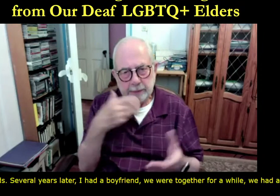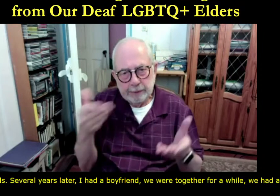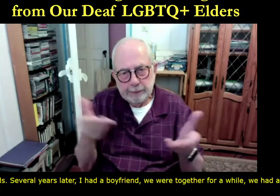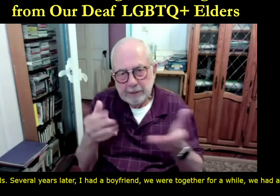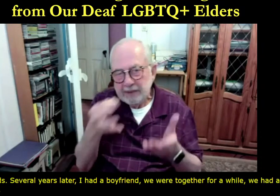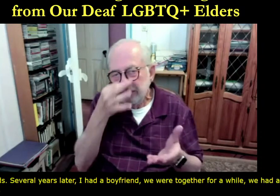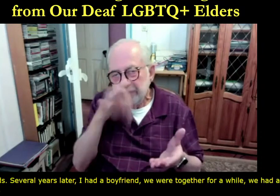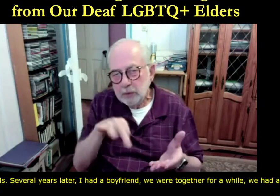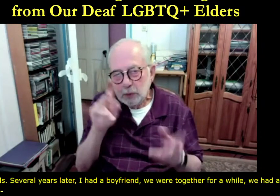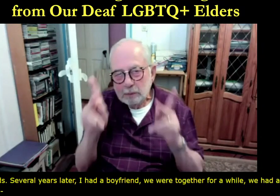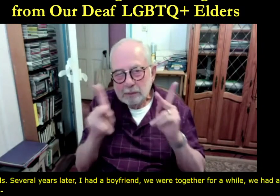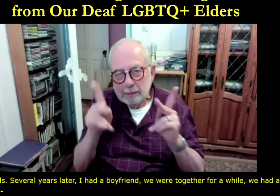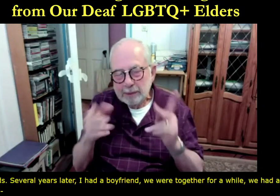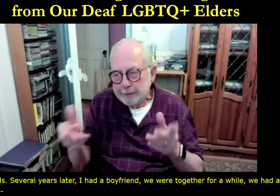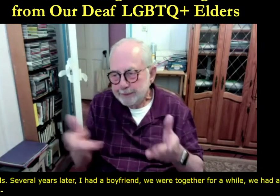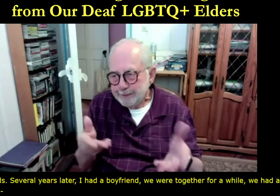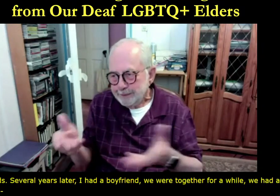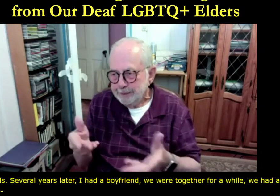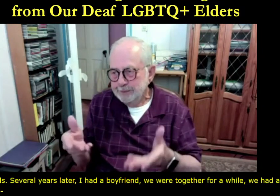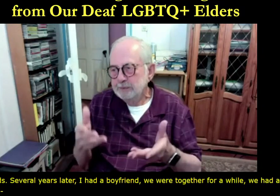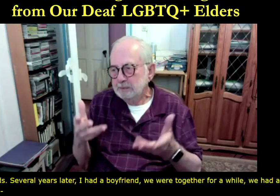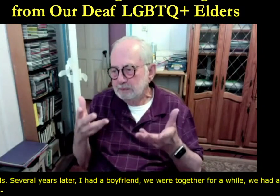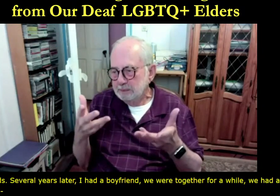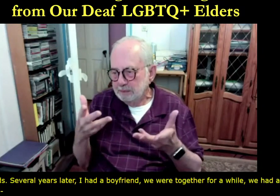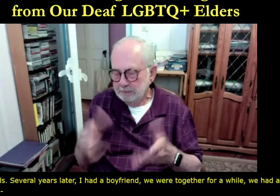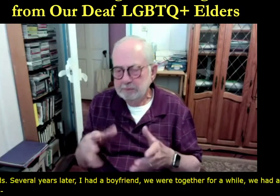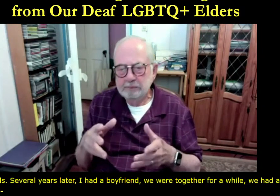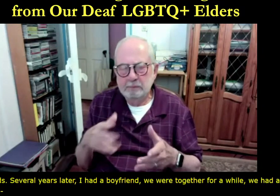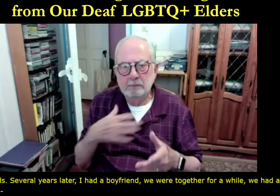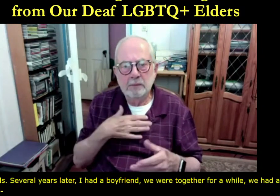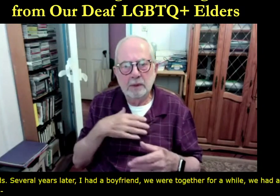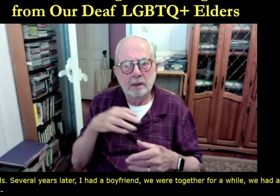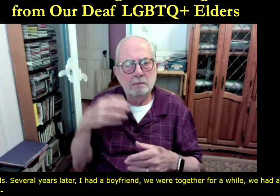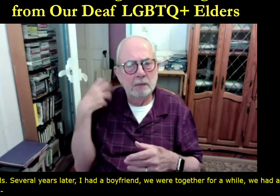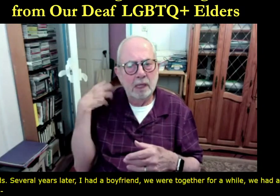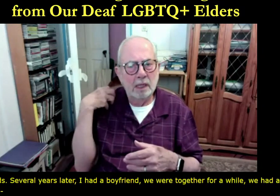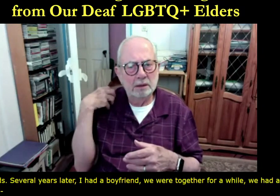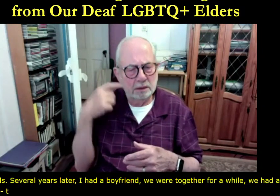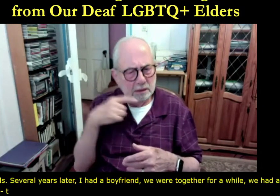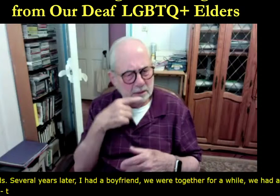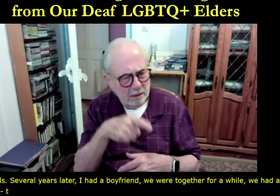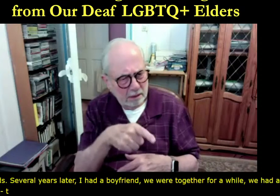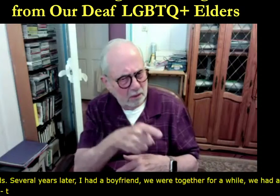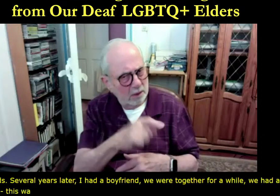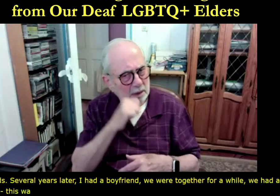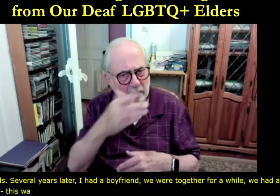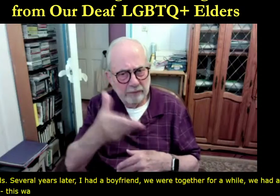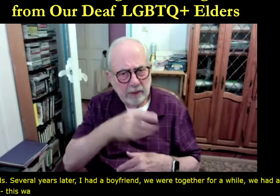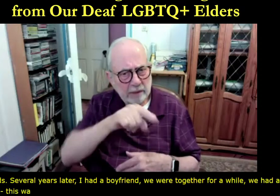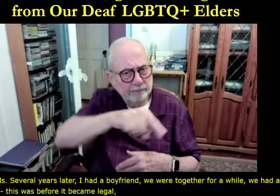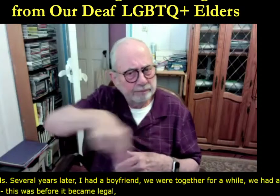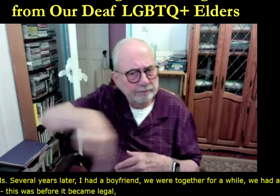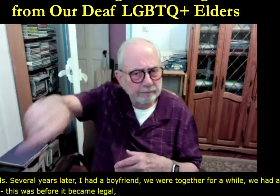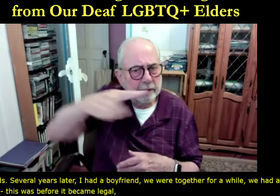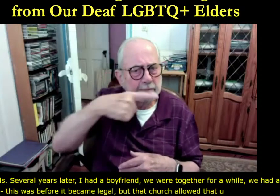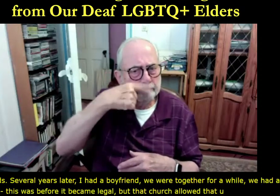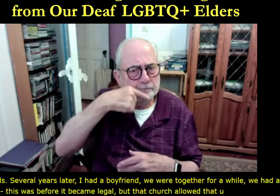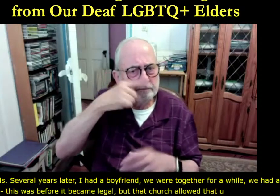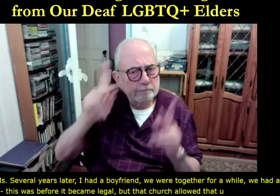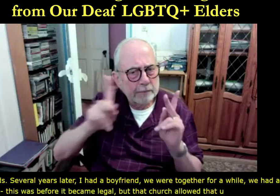and there were a few people that we invited and my boss said you're not